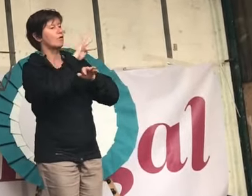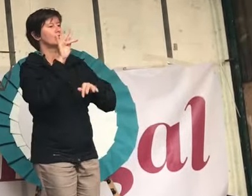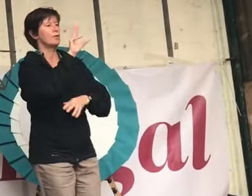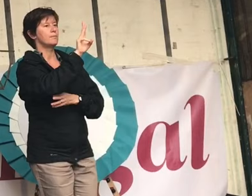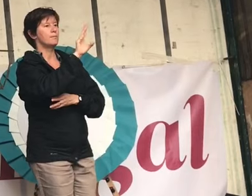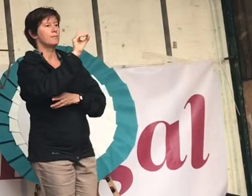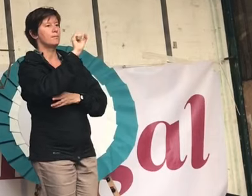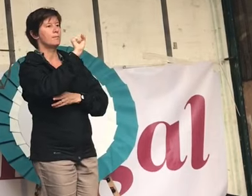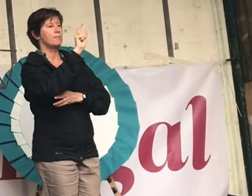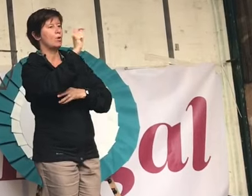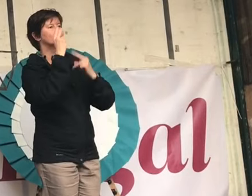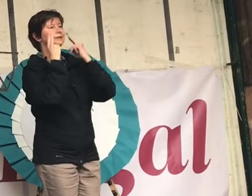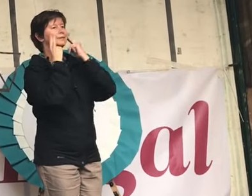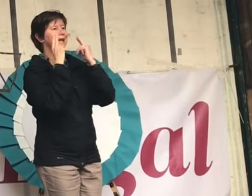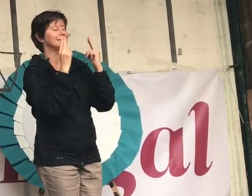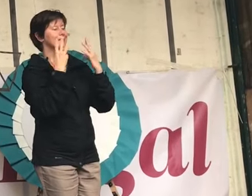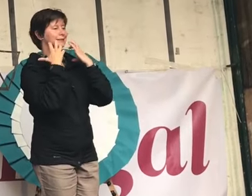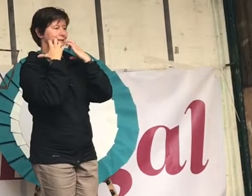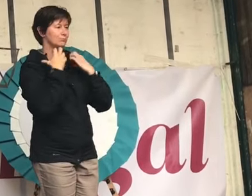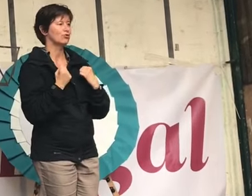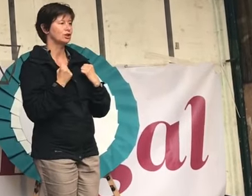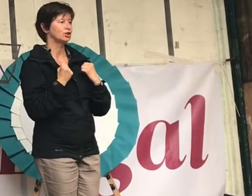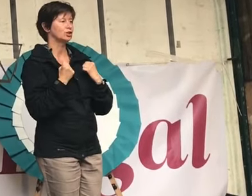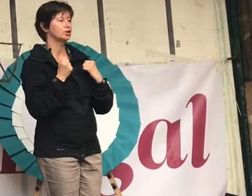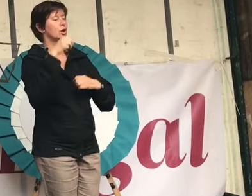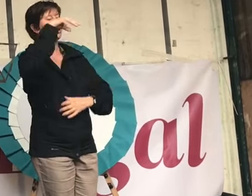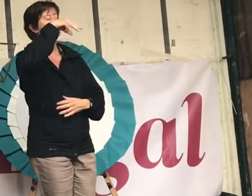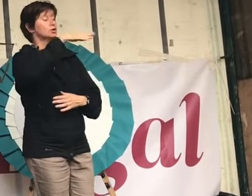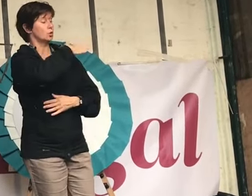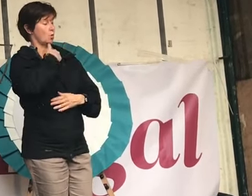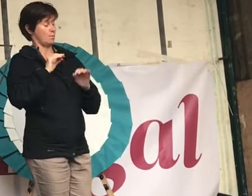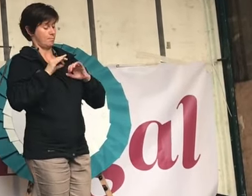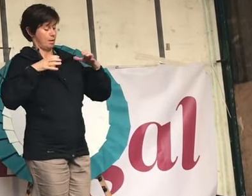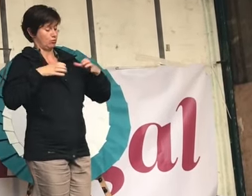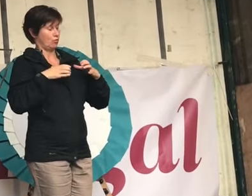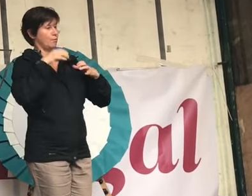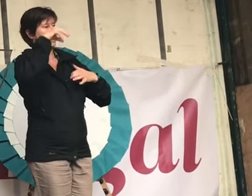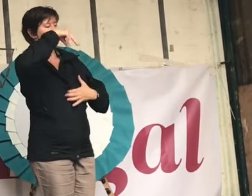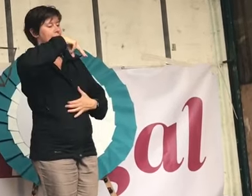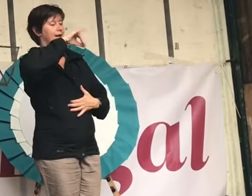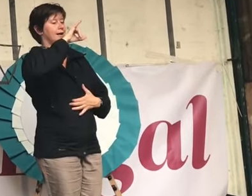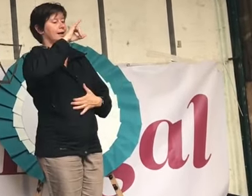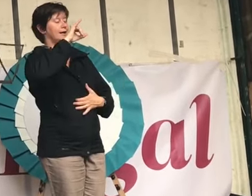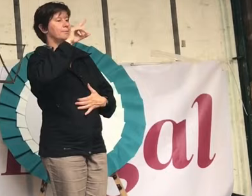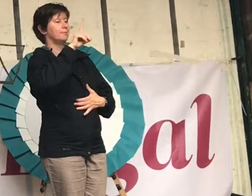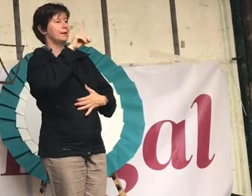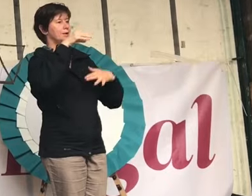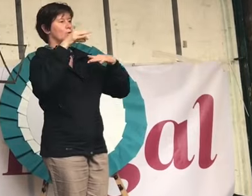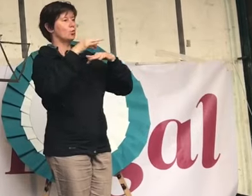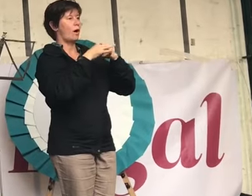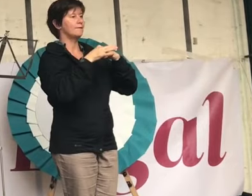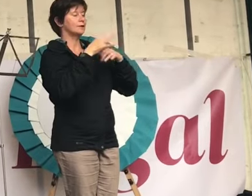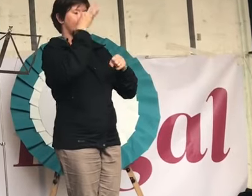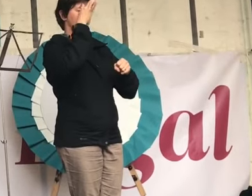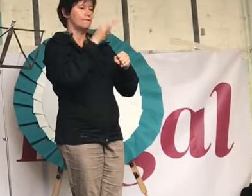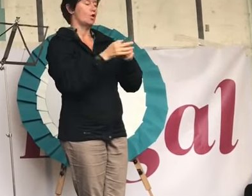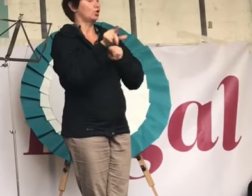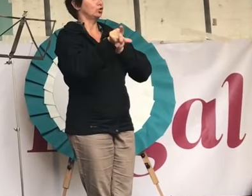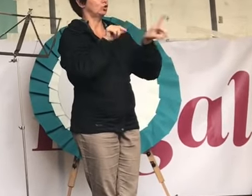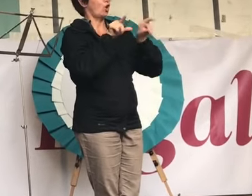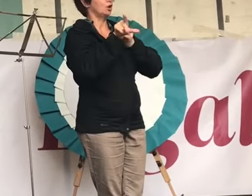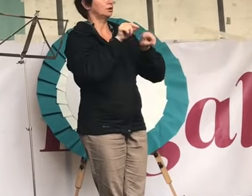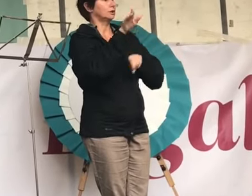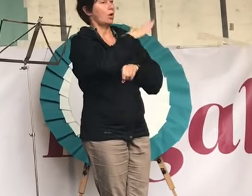Midwives for Choice are campaigning to repeal the Eighth Amendment in the interest of the health and